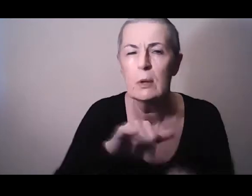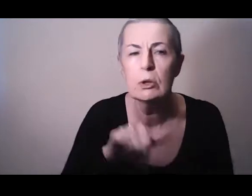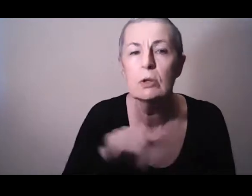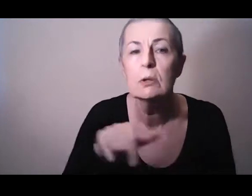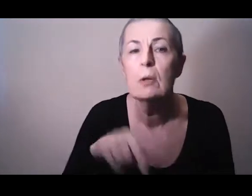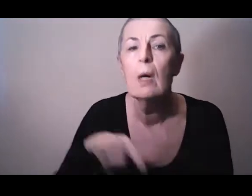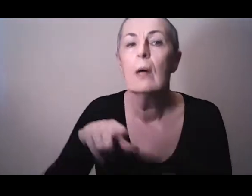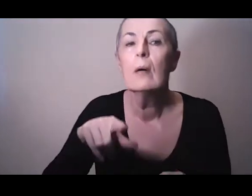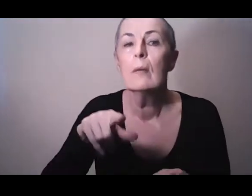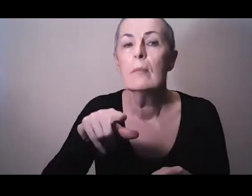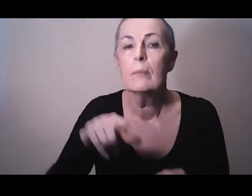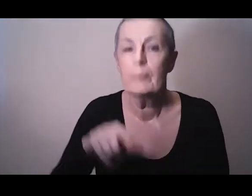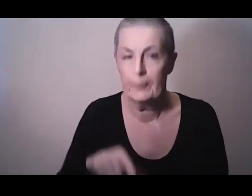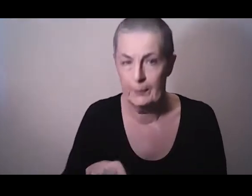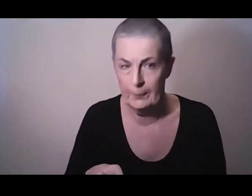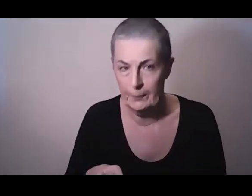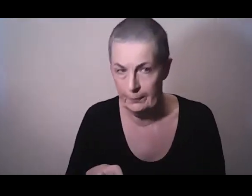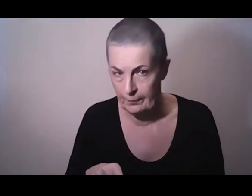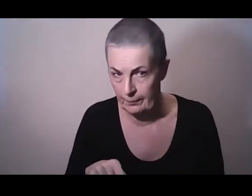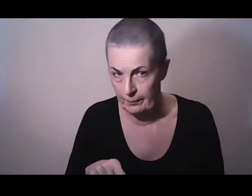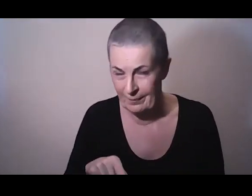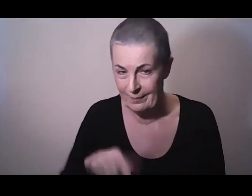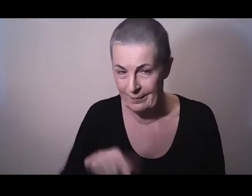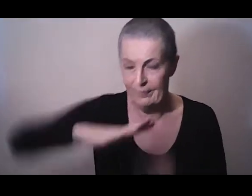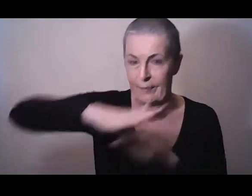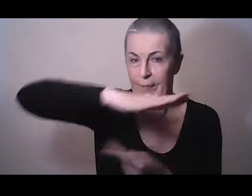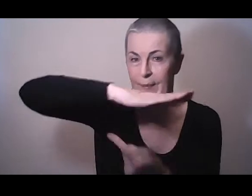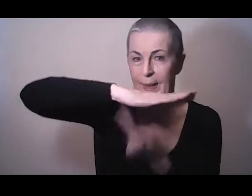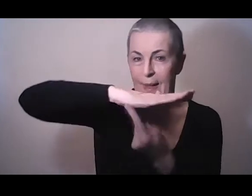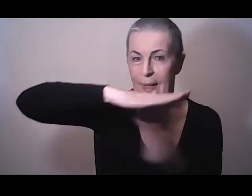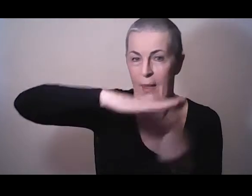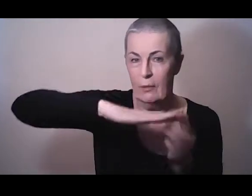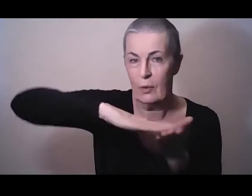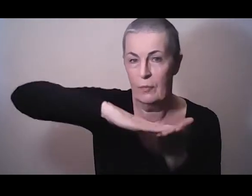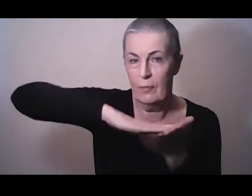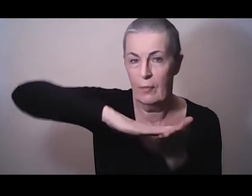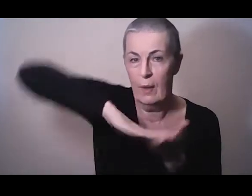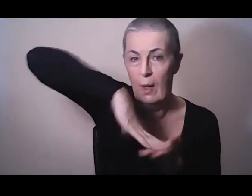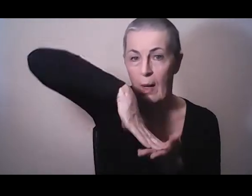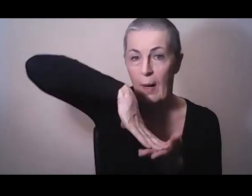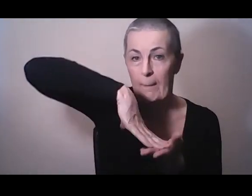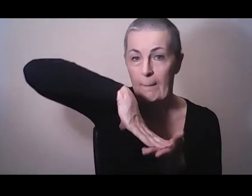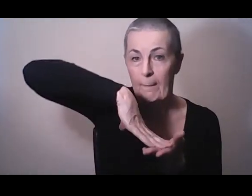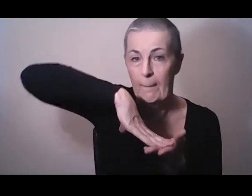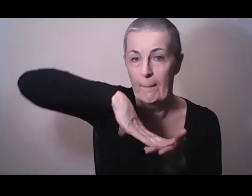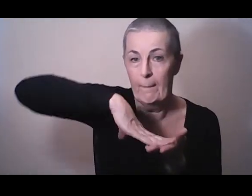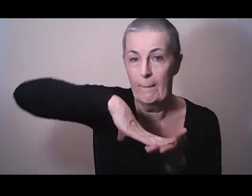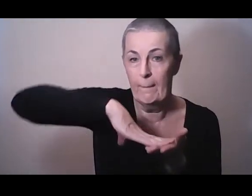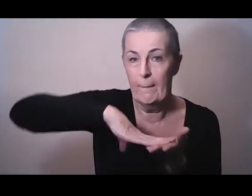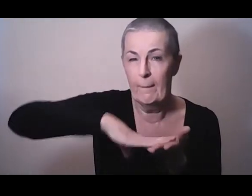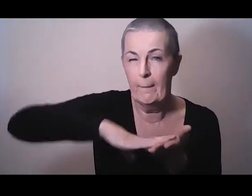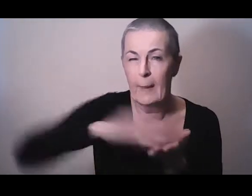and lift the heel of the opposite leg. And then you just get used to doing this nice and smoothly,